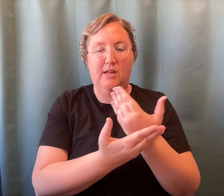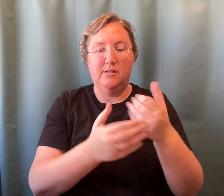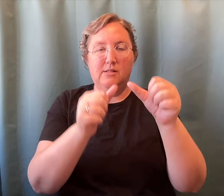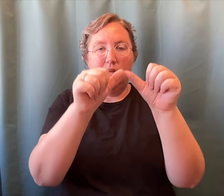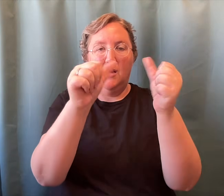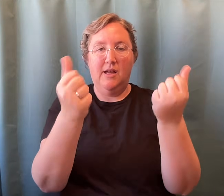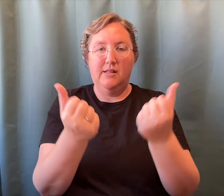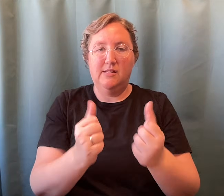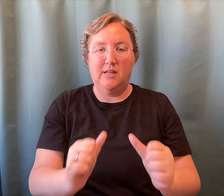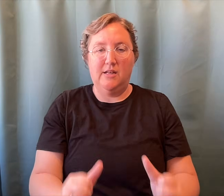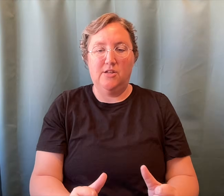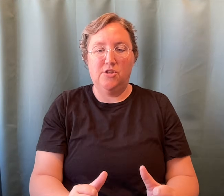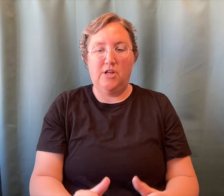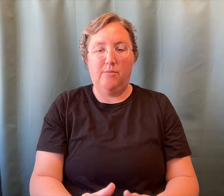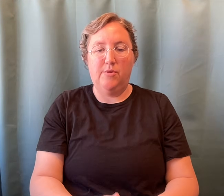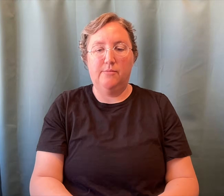hands, and then signing shape.